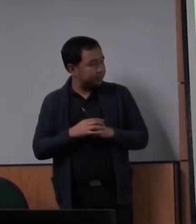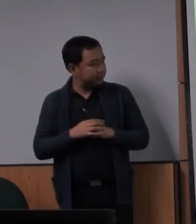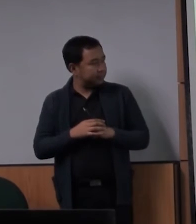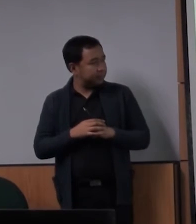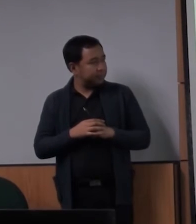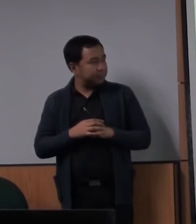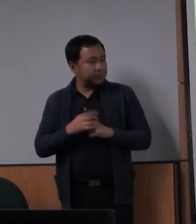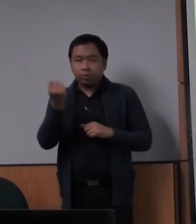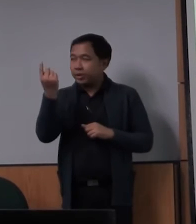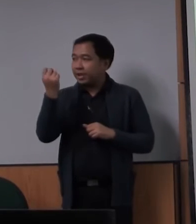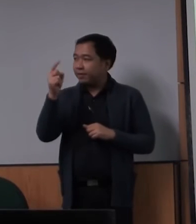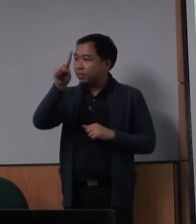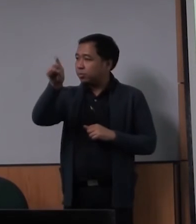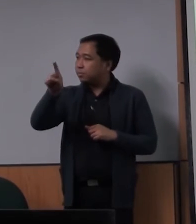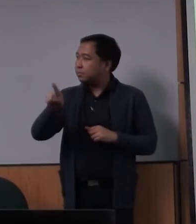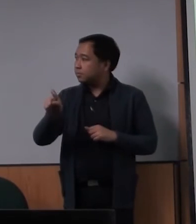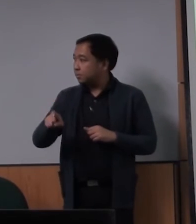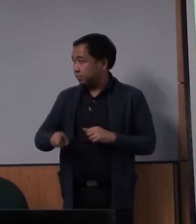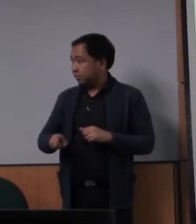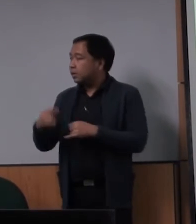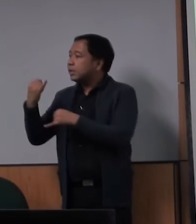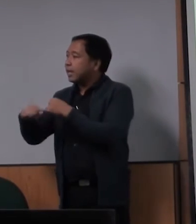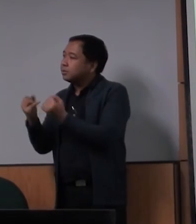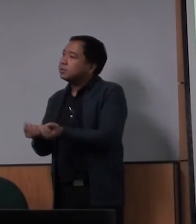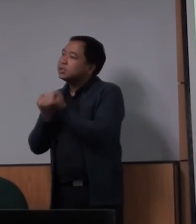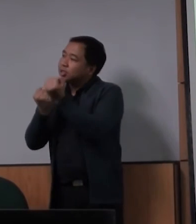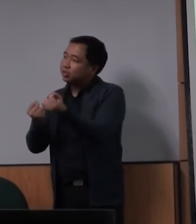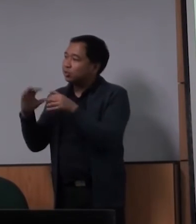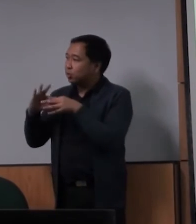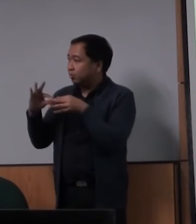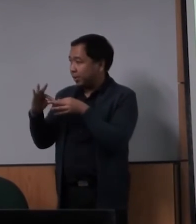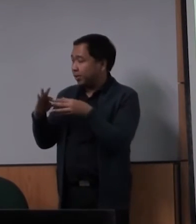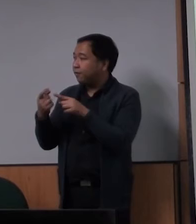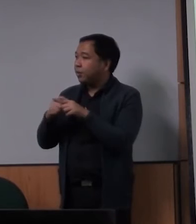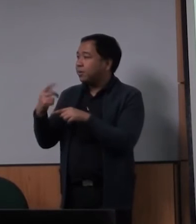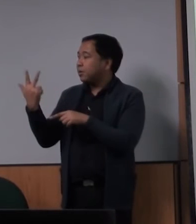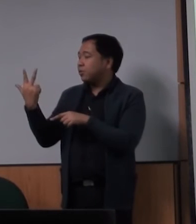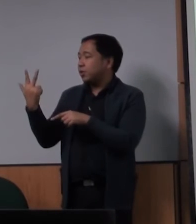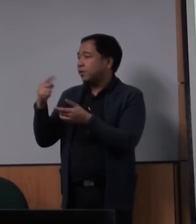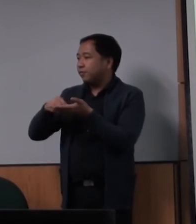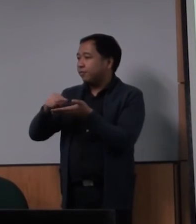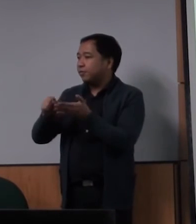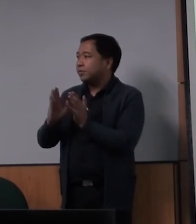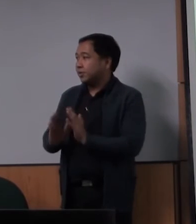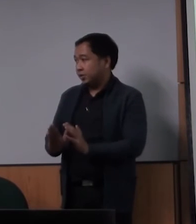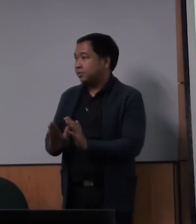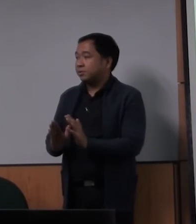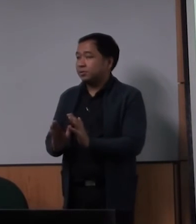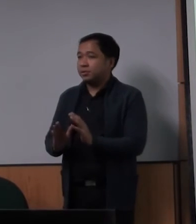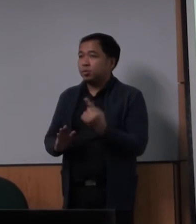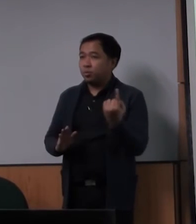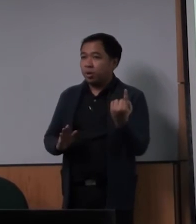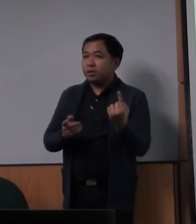items. And here's your suggestion and comments of the 3 validators. One came from